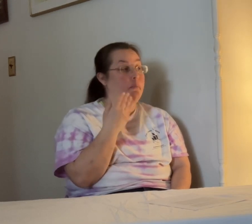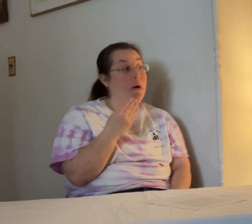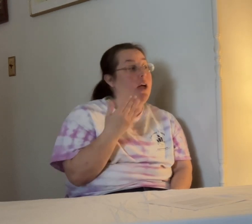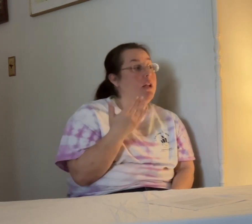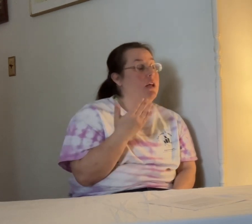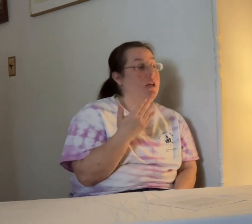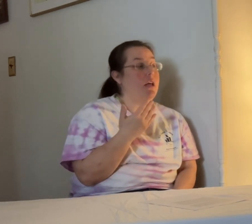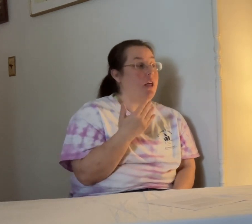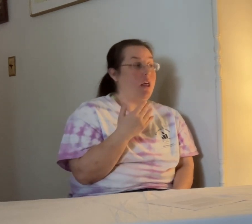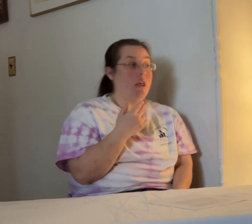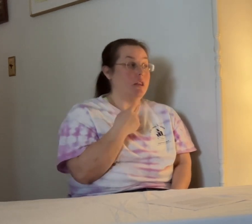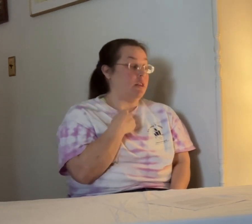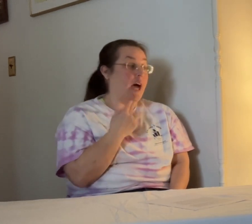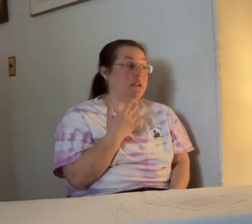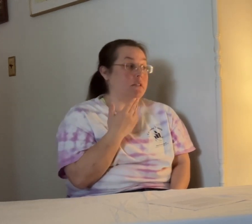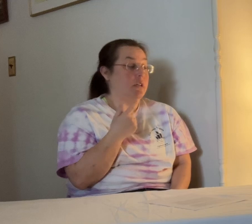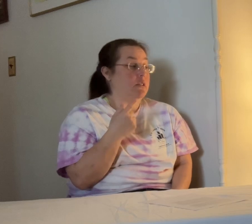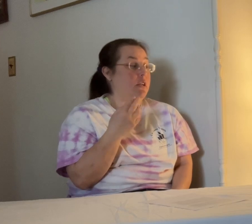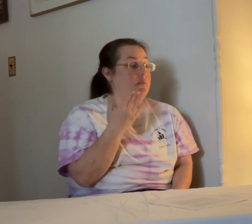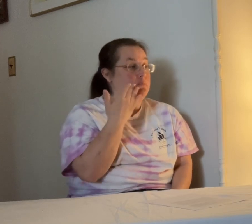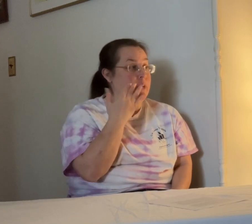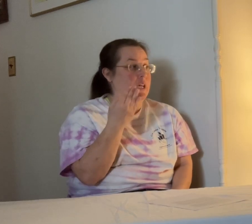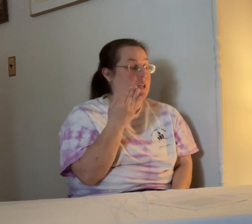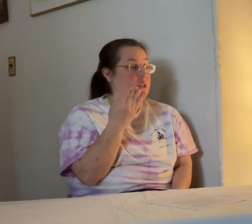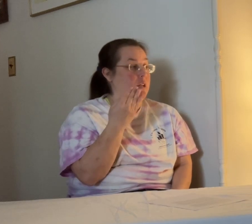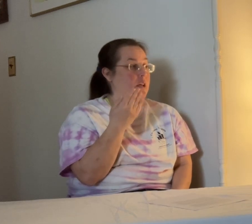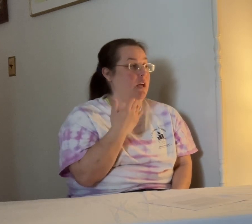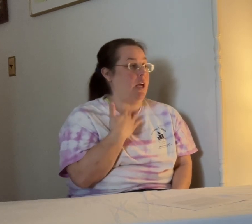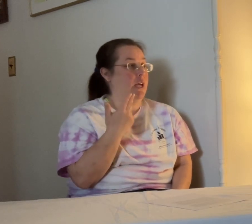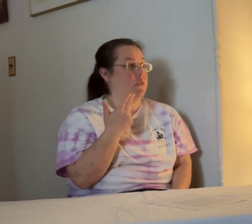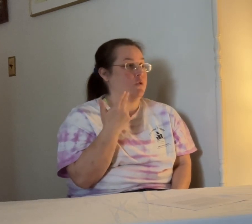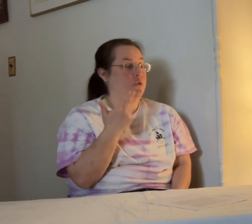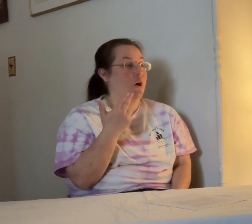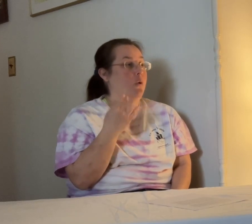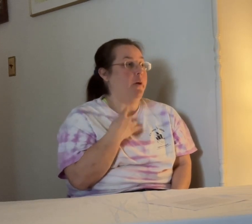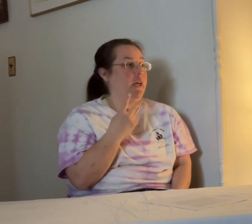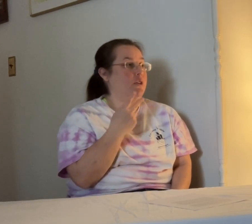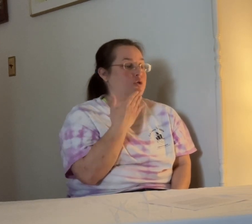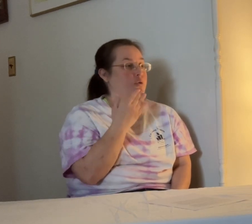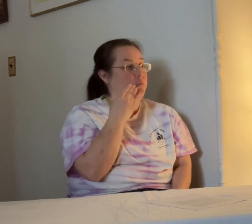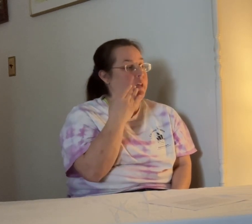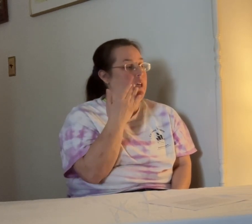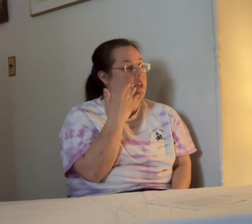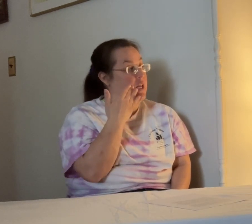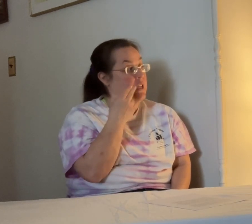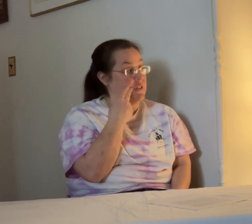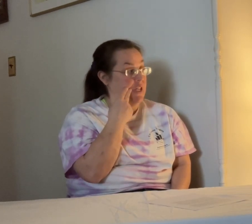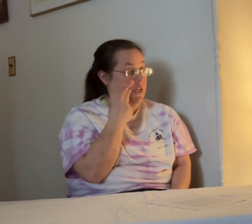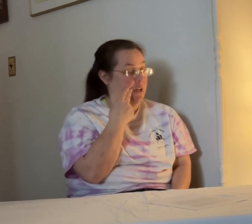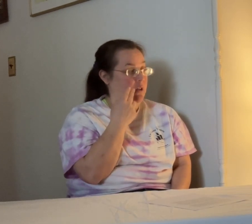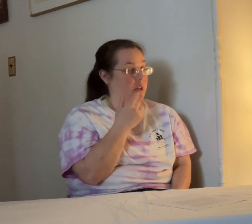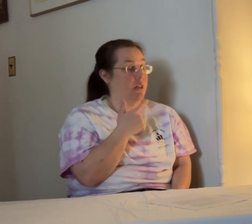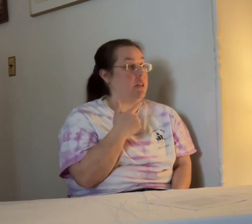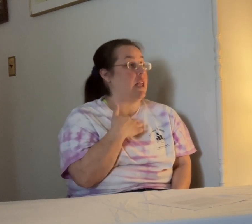But that doesn't mean it's going to be easy.